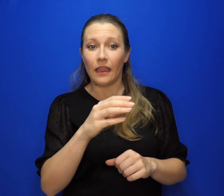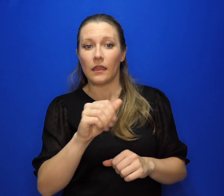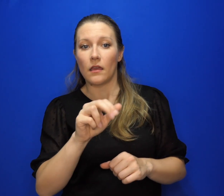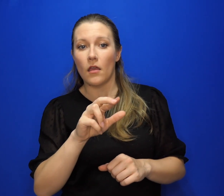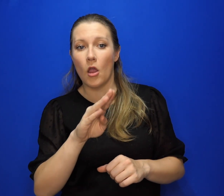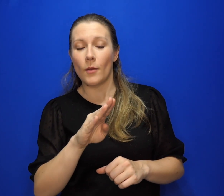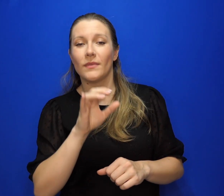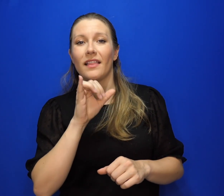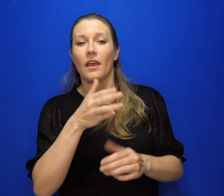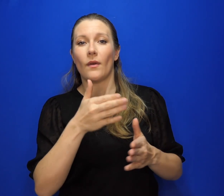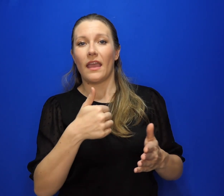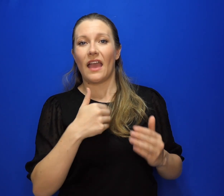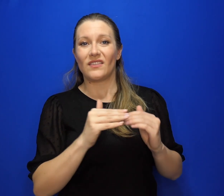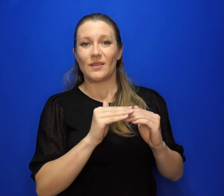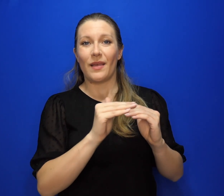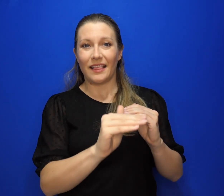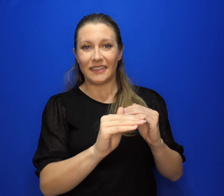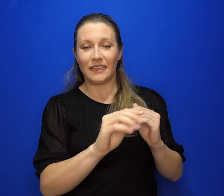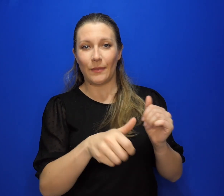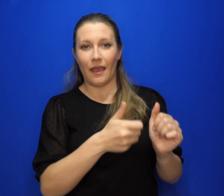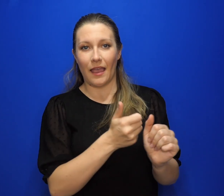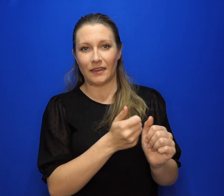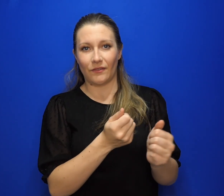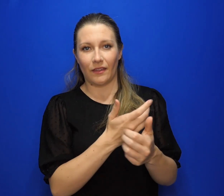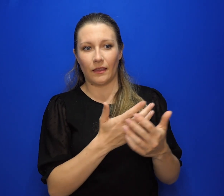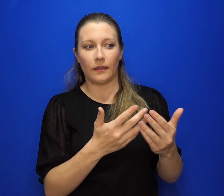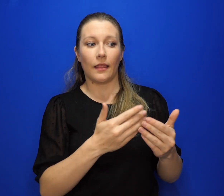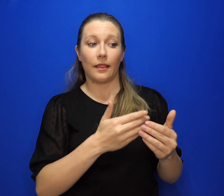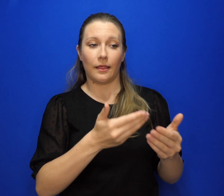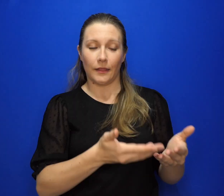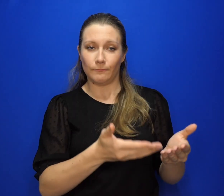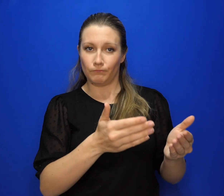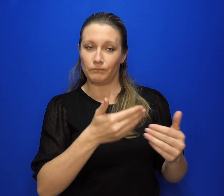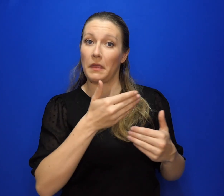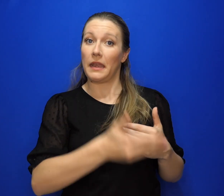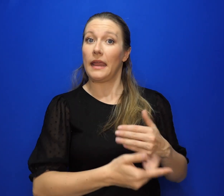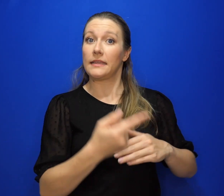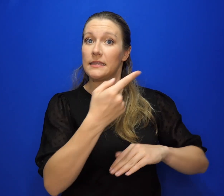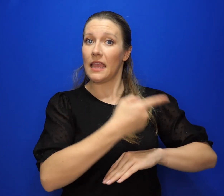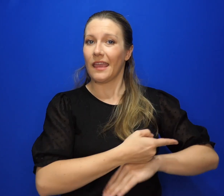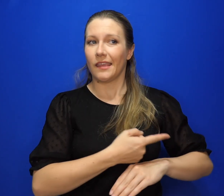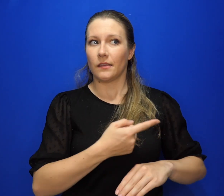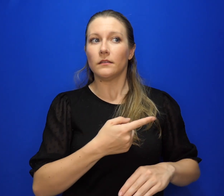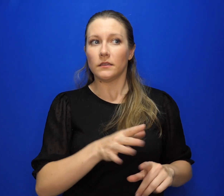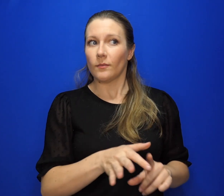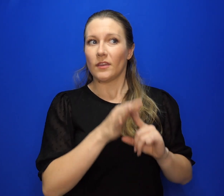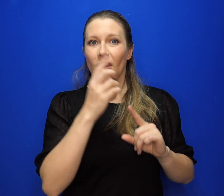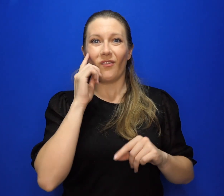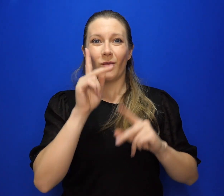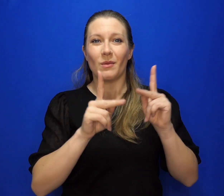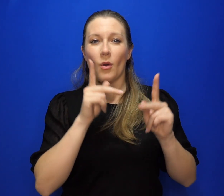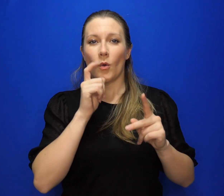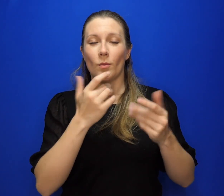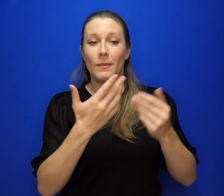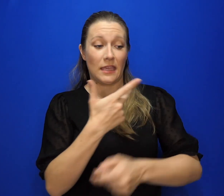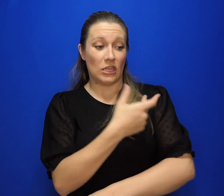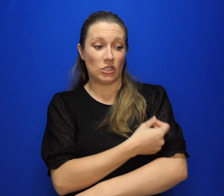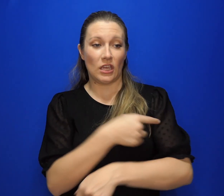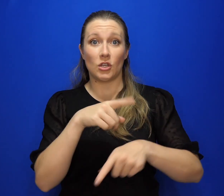of stability behind everything. The next day, though, and this is for those who might do their basal insulin in the morning,